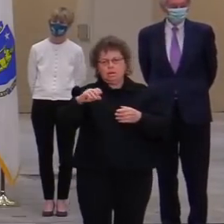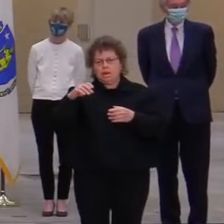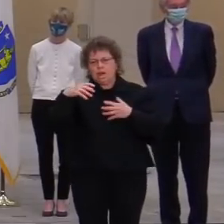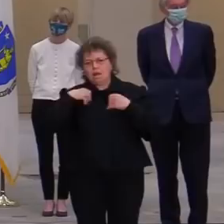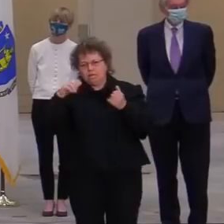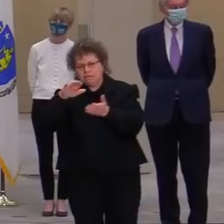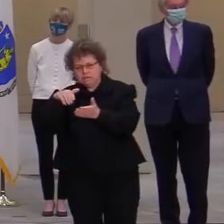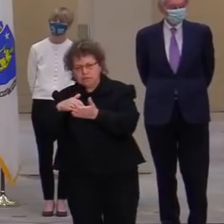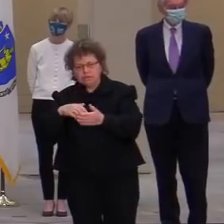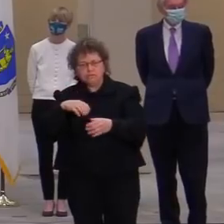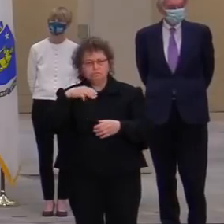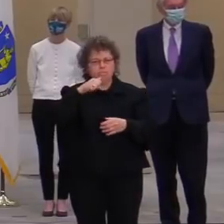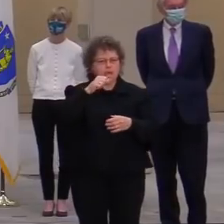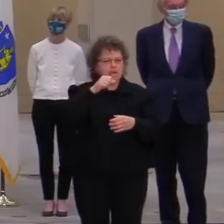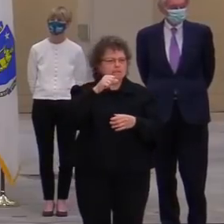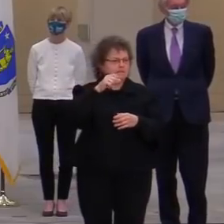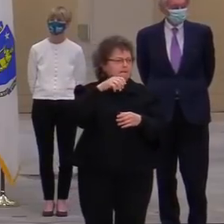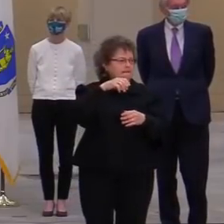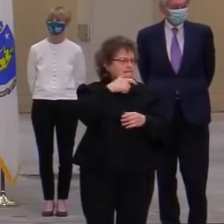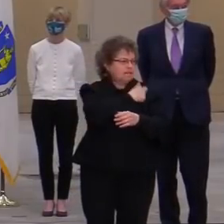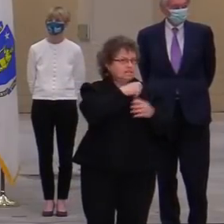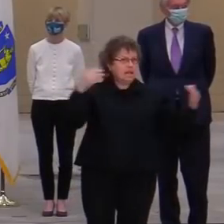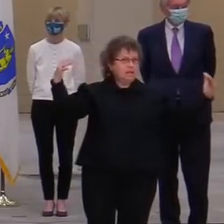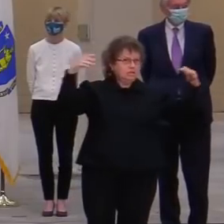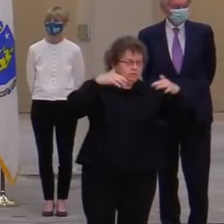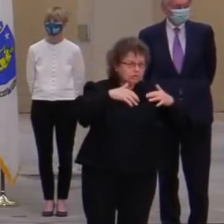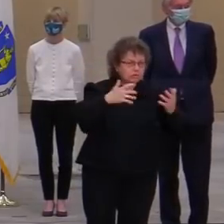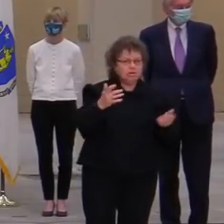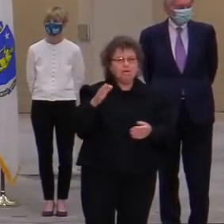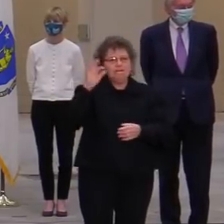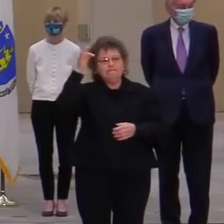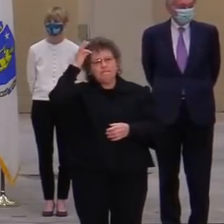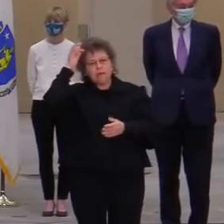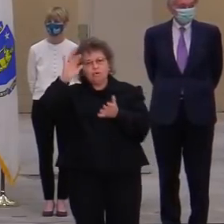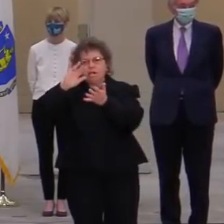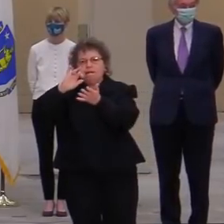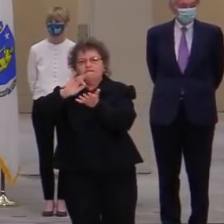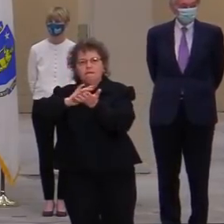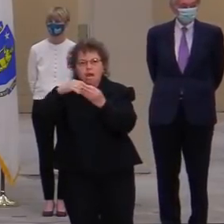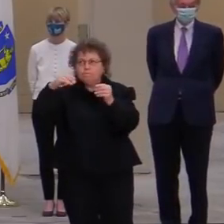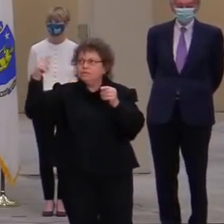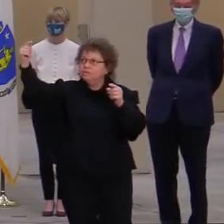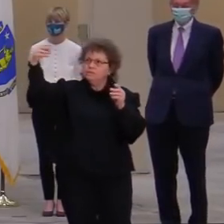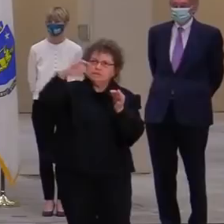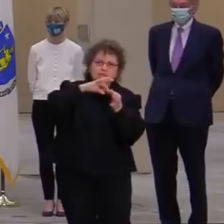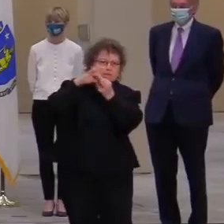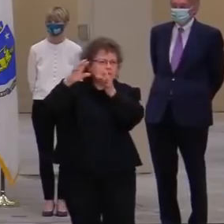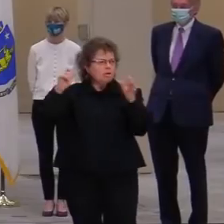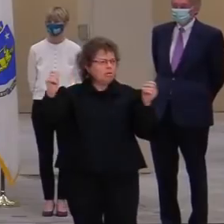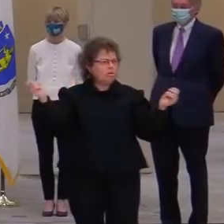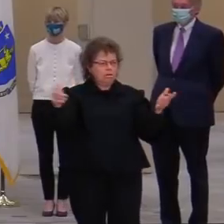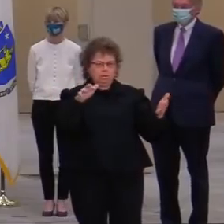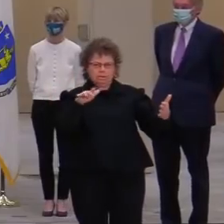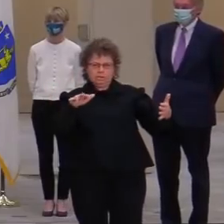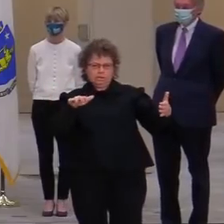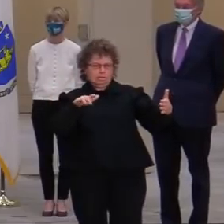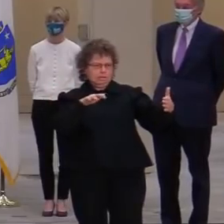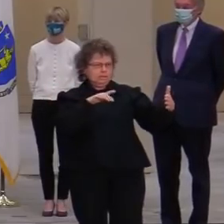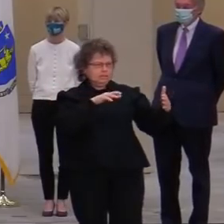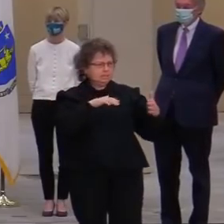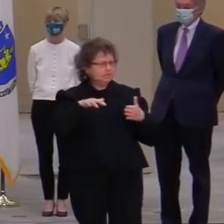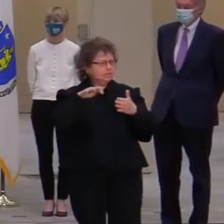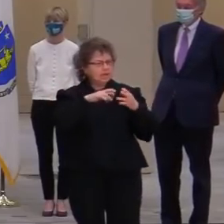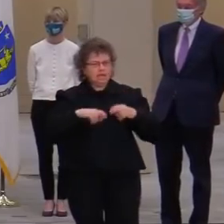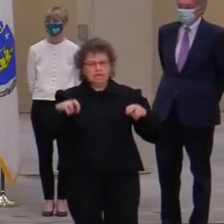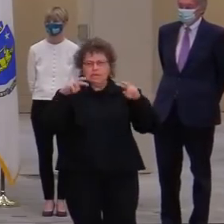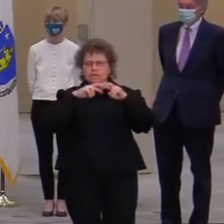vaccination sites, federal retail pharmacy programs, and then to the states. So we're working all of the avenues to ensure that we can get vaccine,